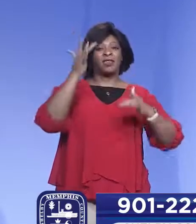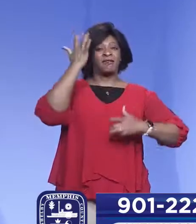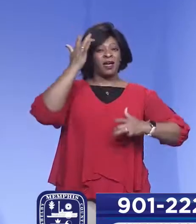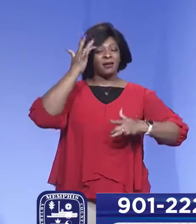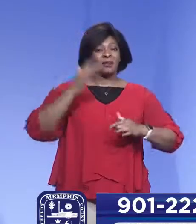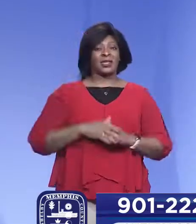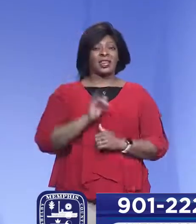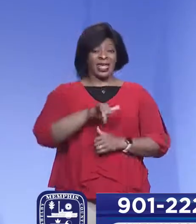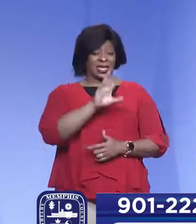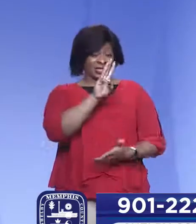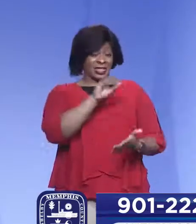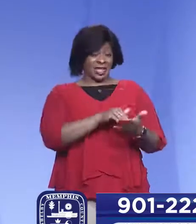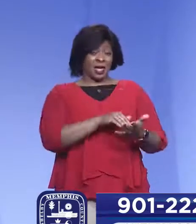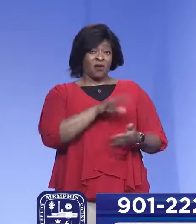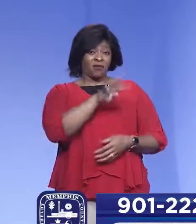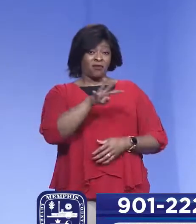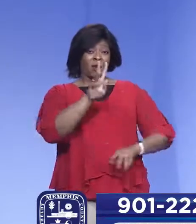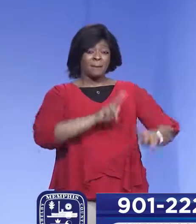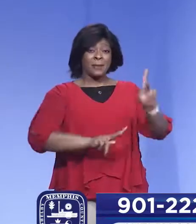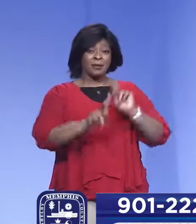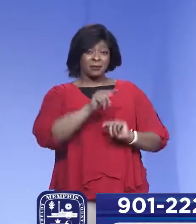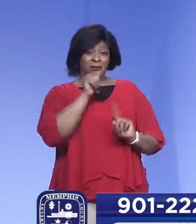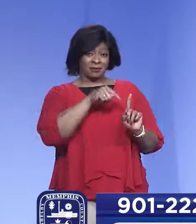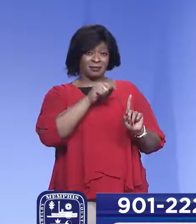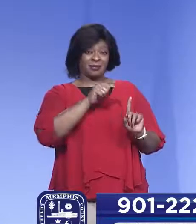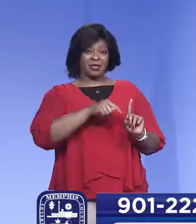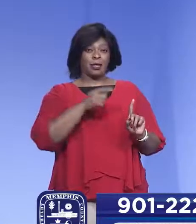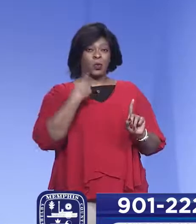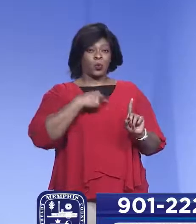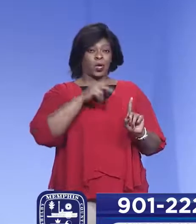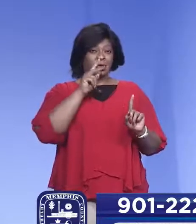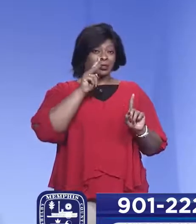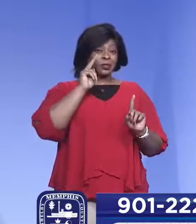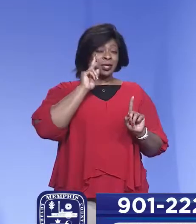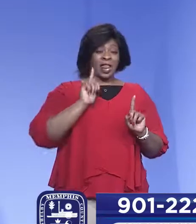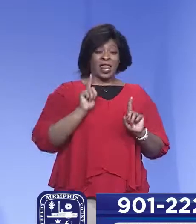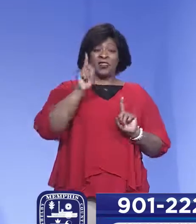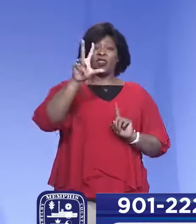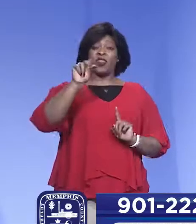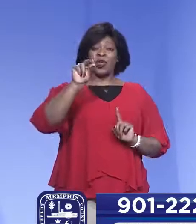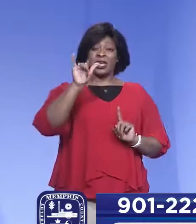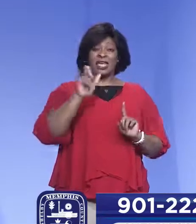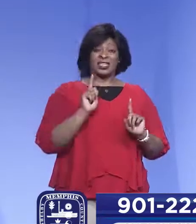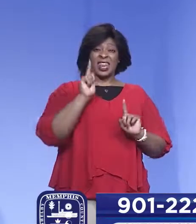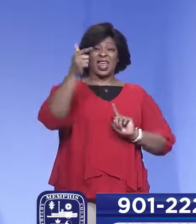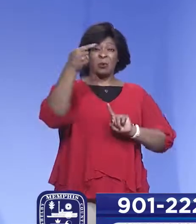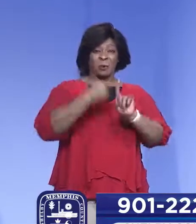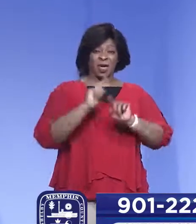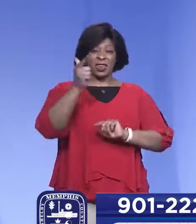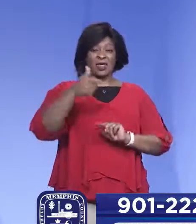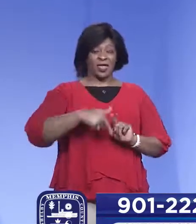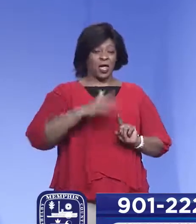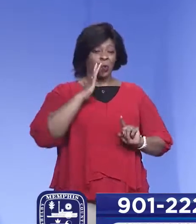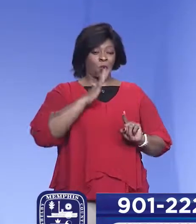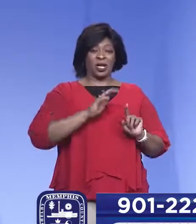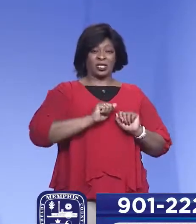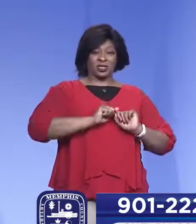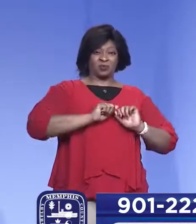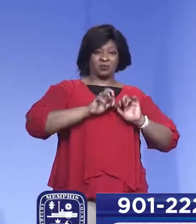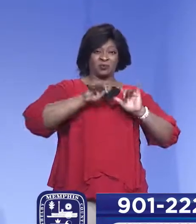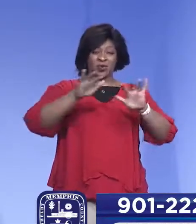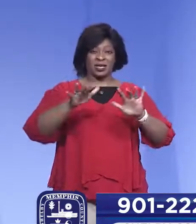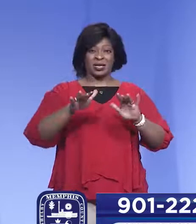those 6,044 people, if we look out 30 days from now, they actually will produce